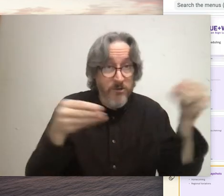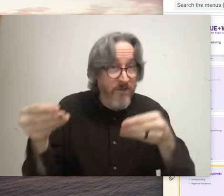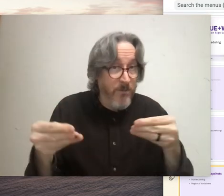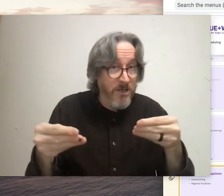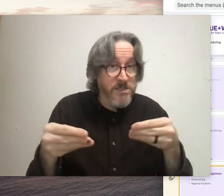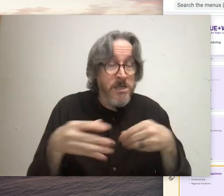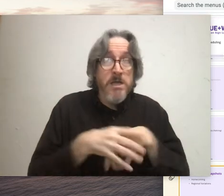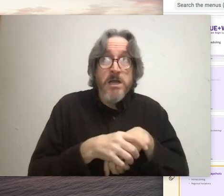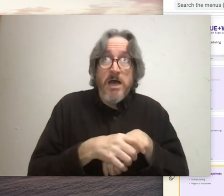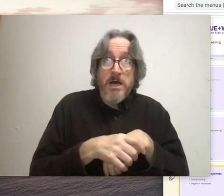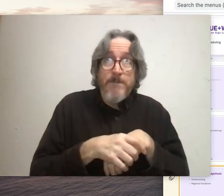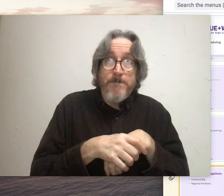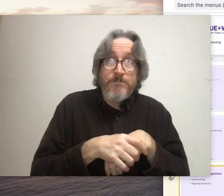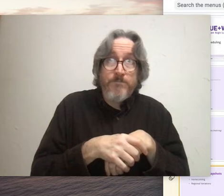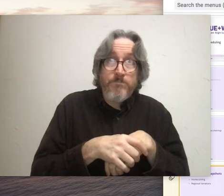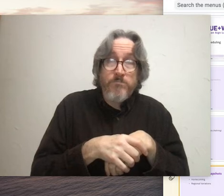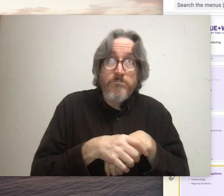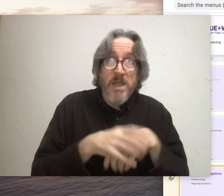meeting other families.